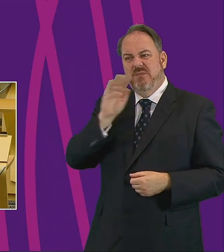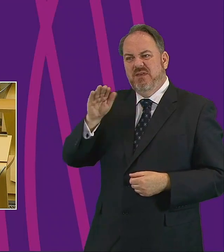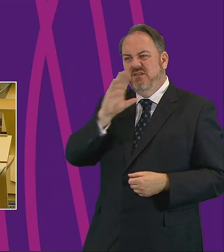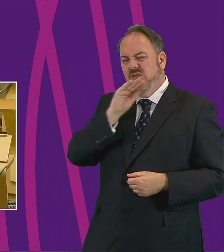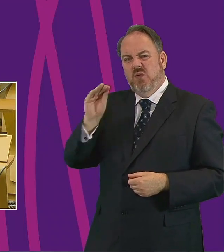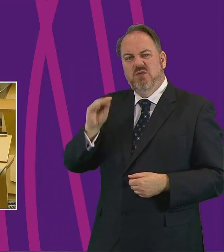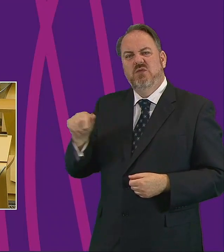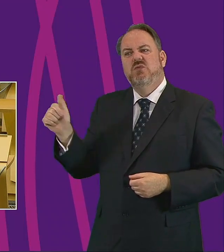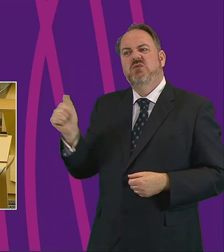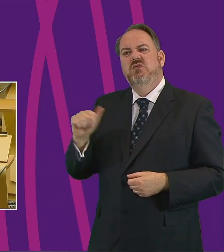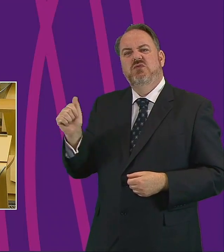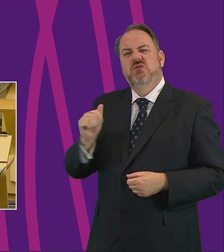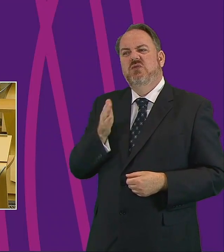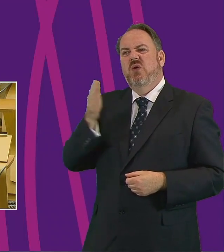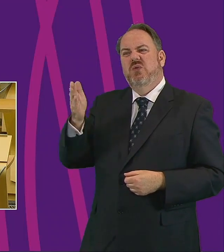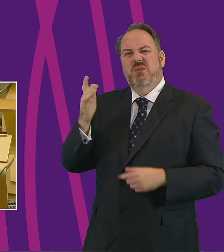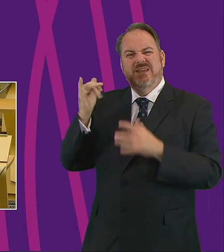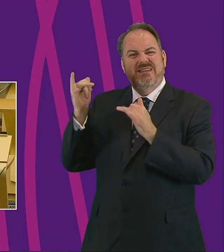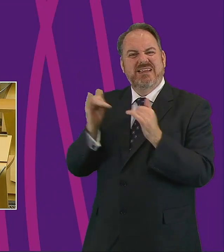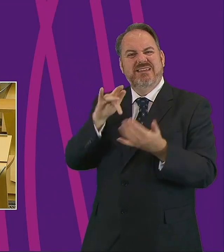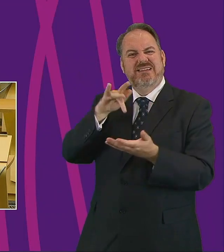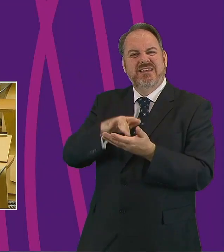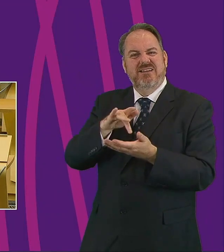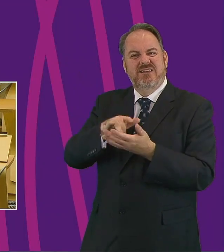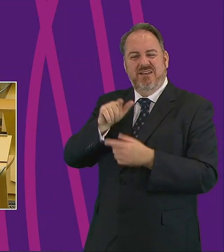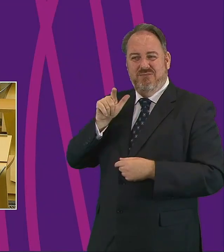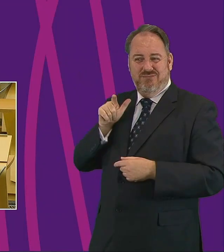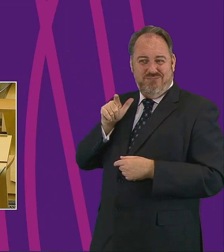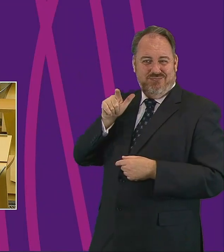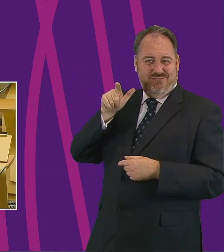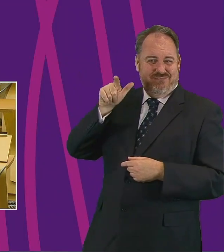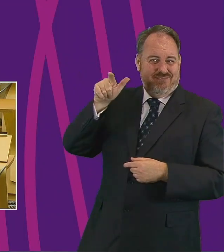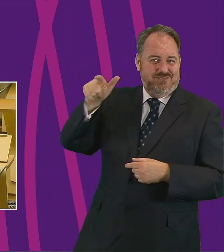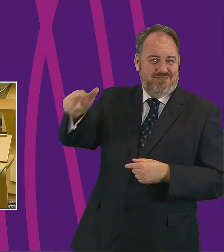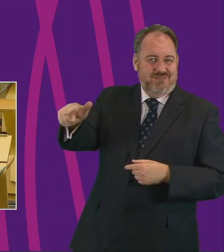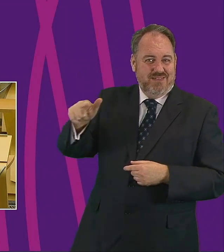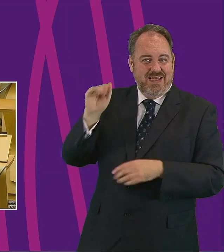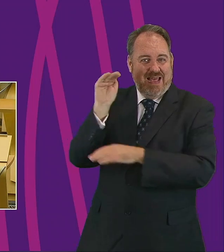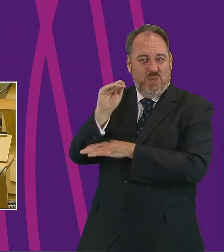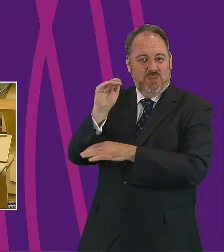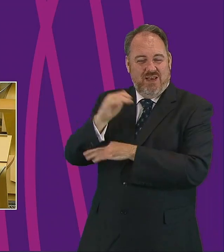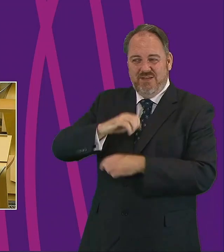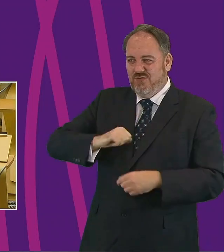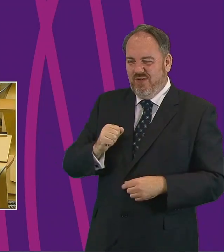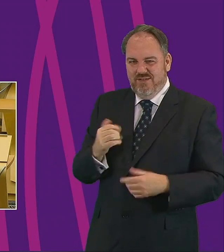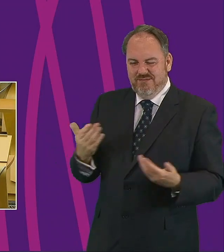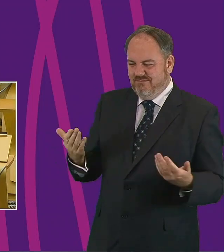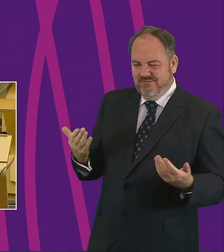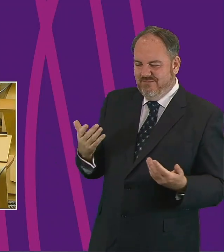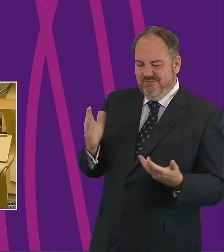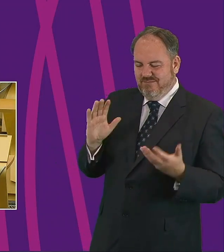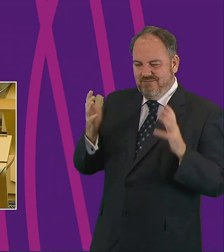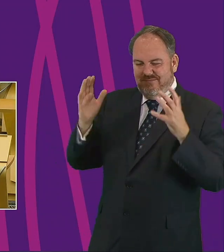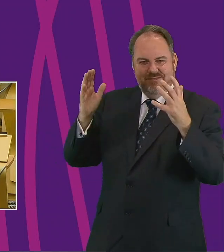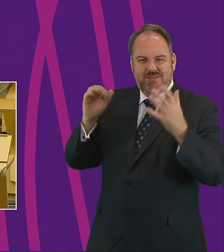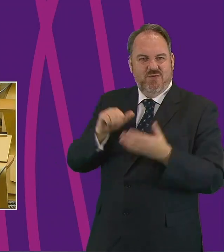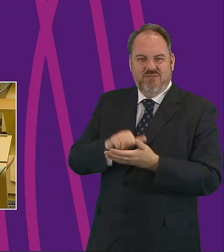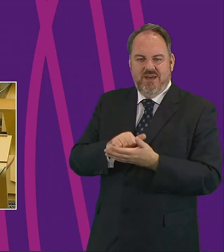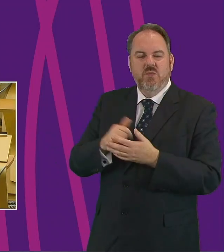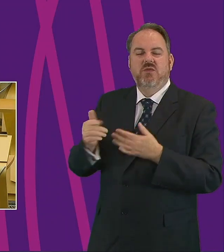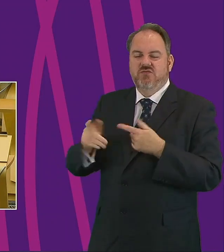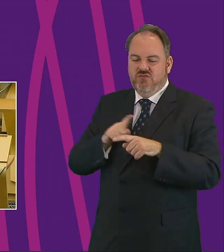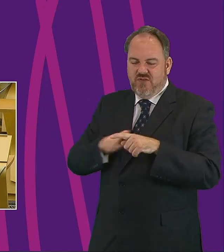to testing centres that are a long way away from them and sometimes outside of Scotland, and we hope that issue will be resolved. We've also